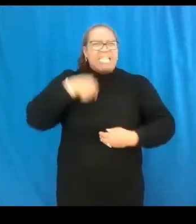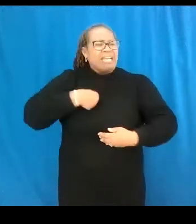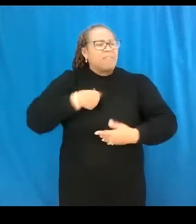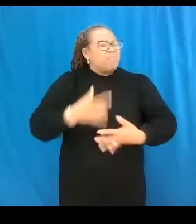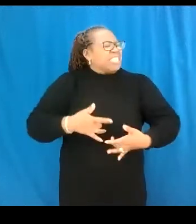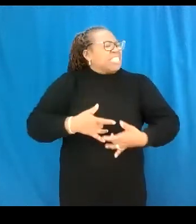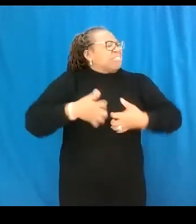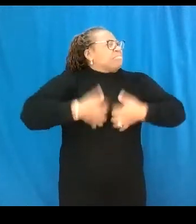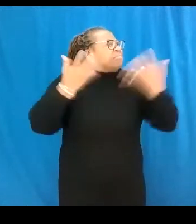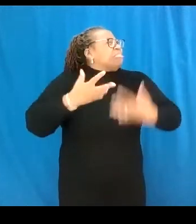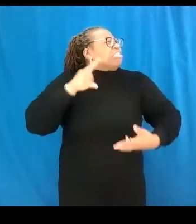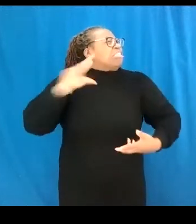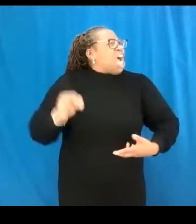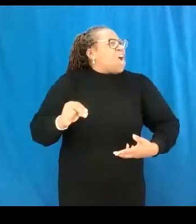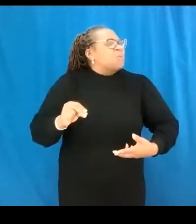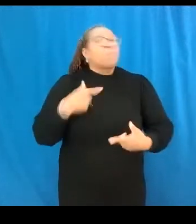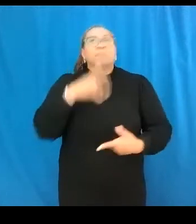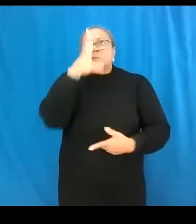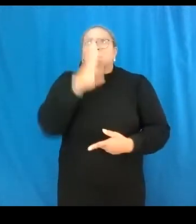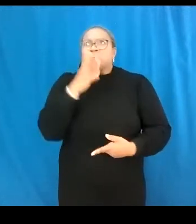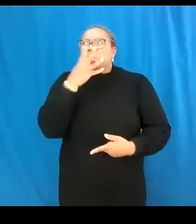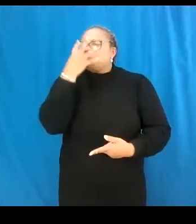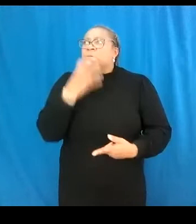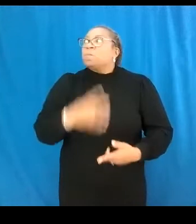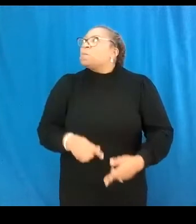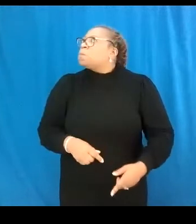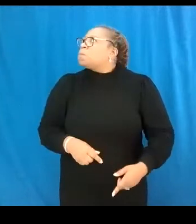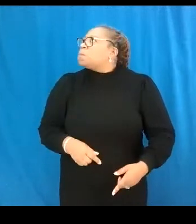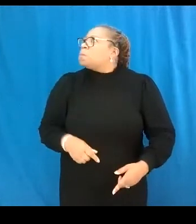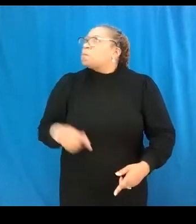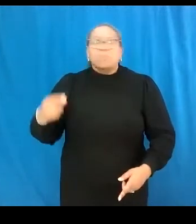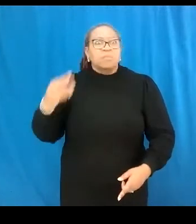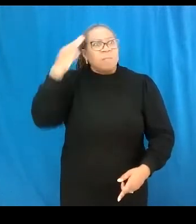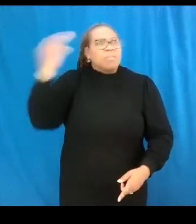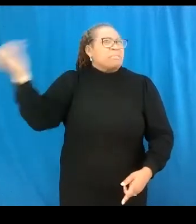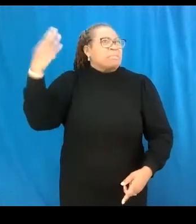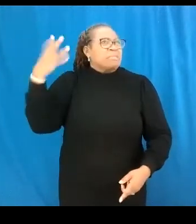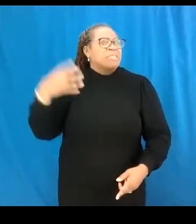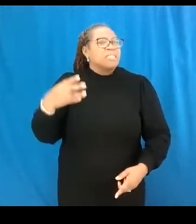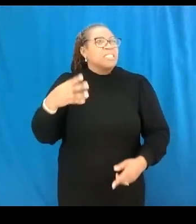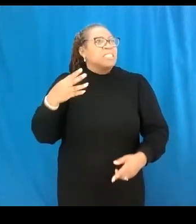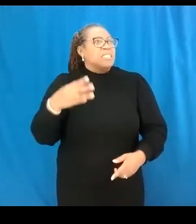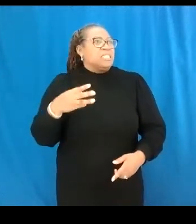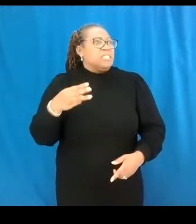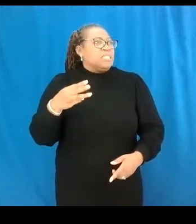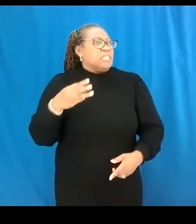no. Internally, I'm like, no. But externally, I'm like, yes, mommy.